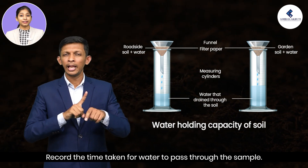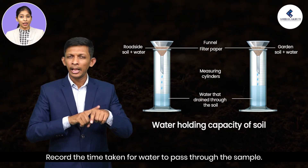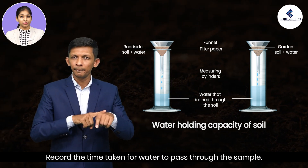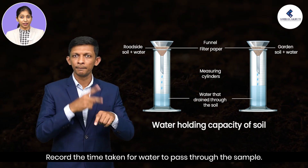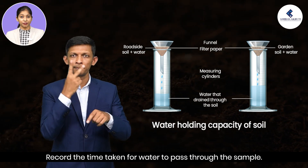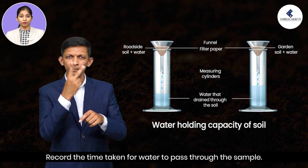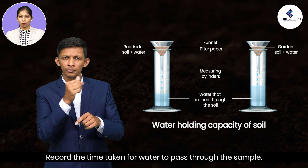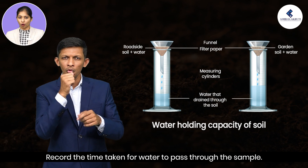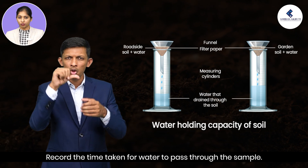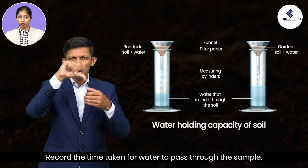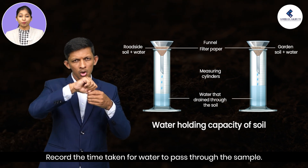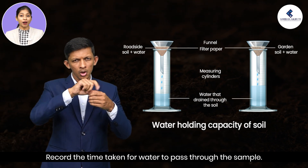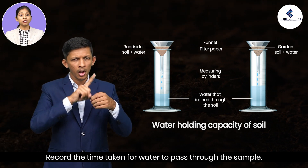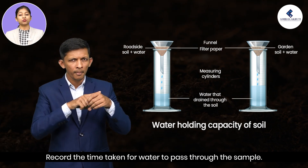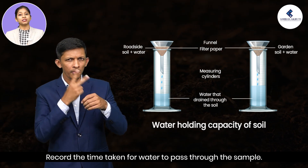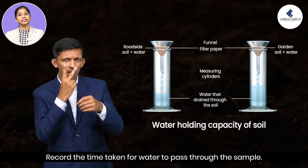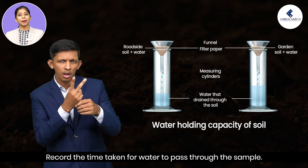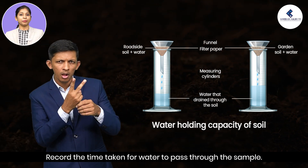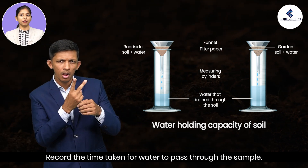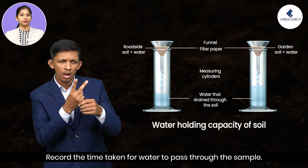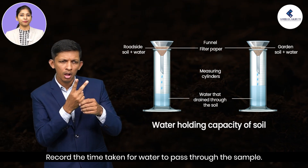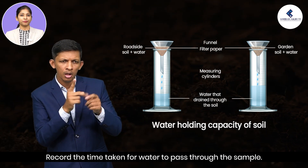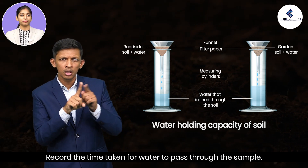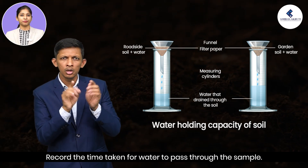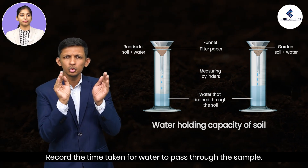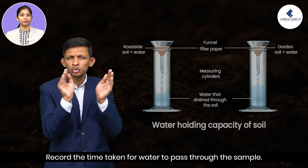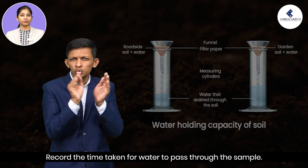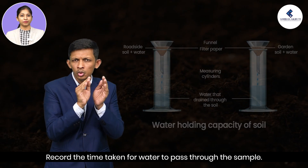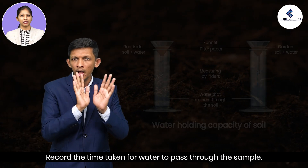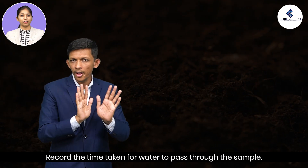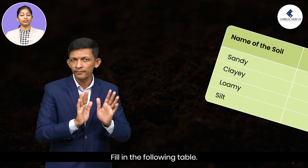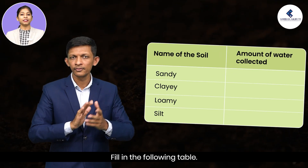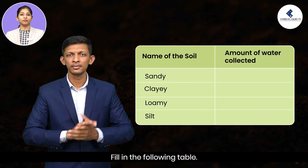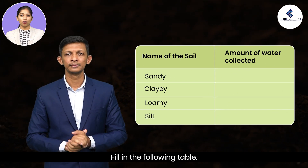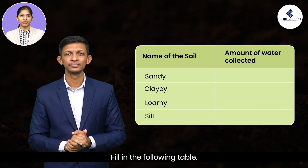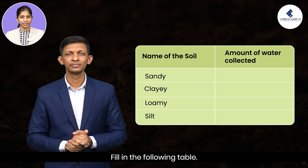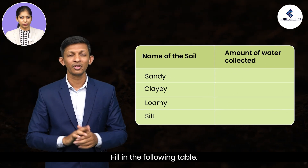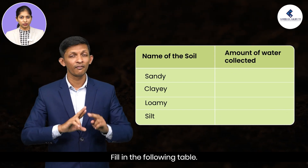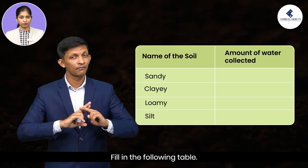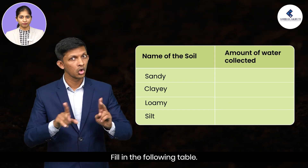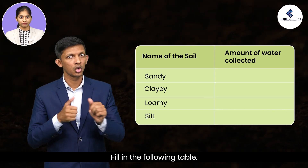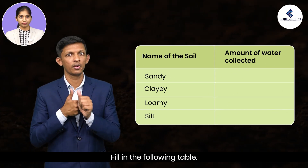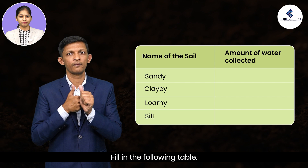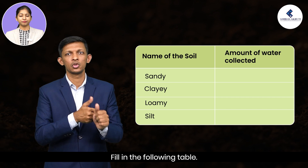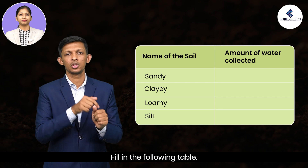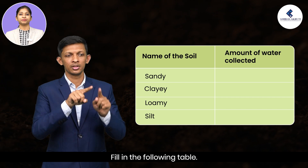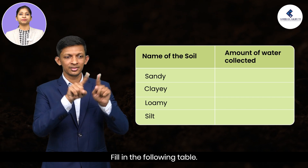Record the time taken for water to pass through the sample. Fill in the following table.